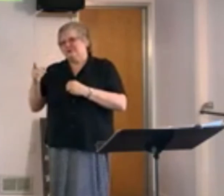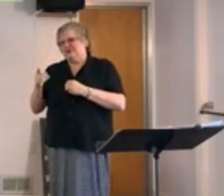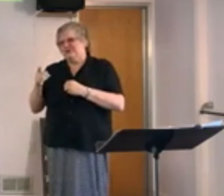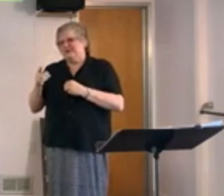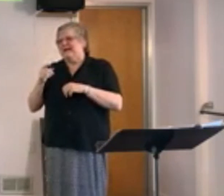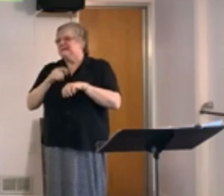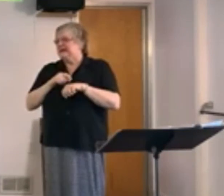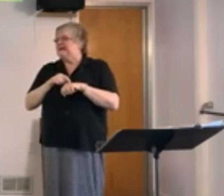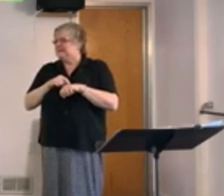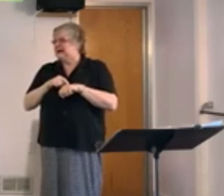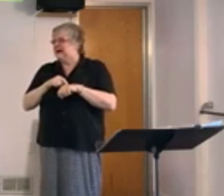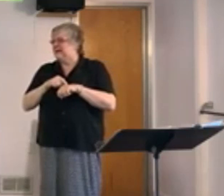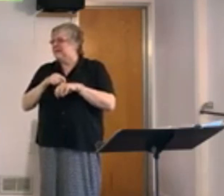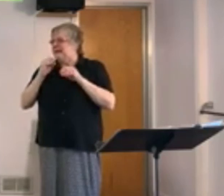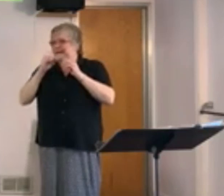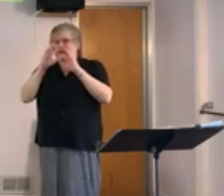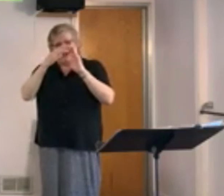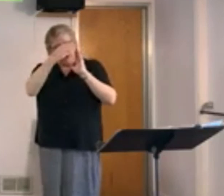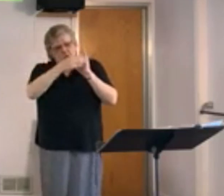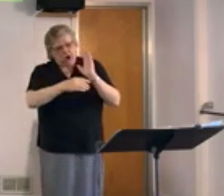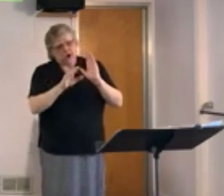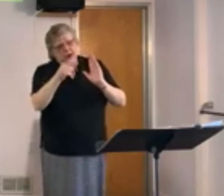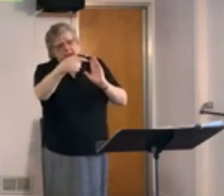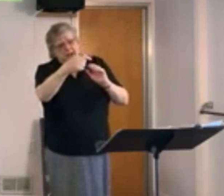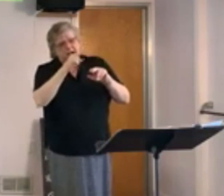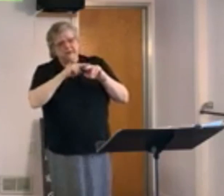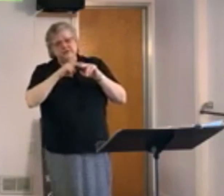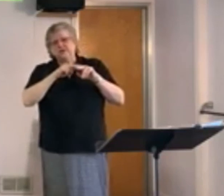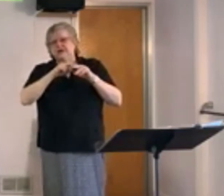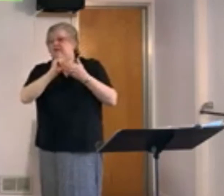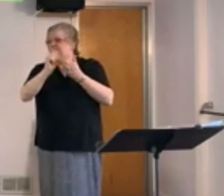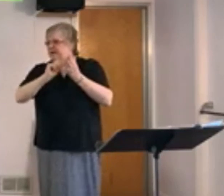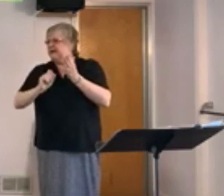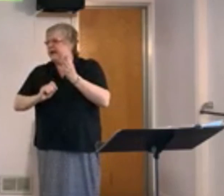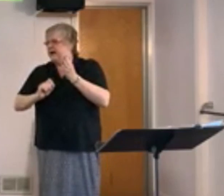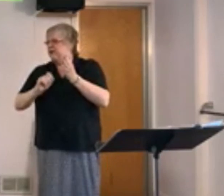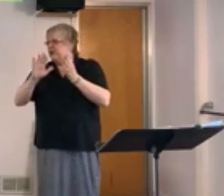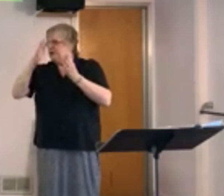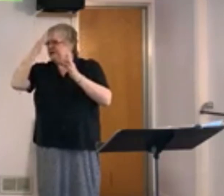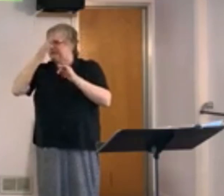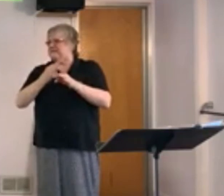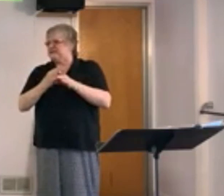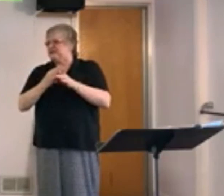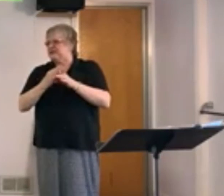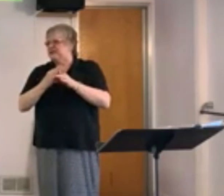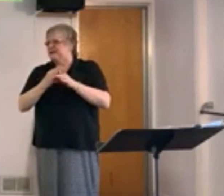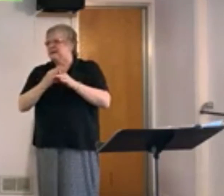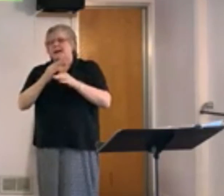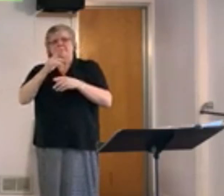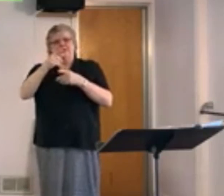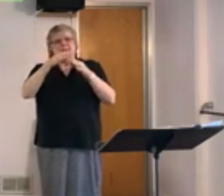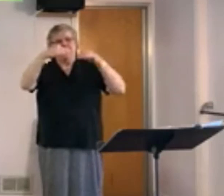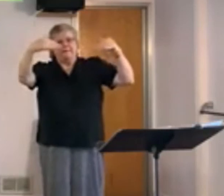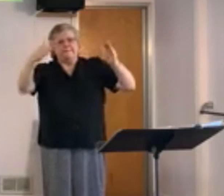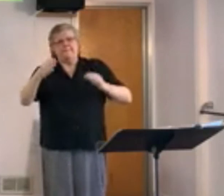Take a moment, grab a card, fill out your prayer request or your decision, and place it in the offering